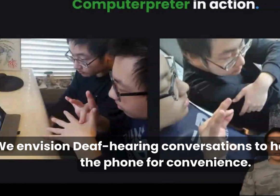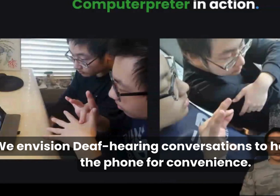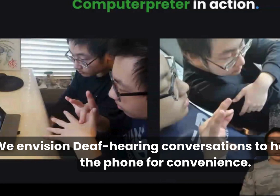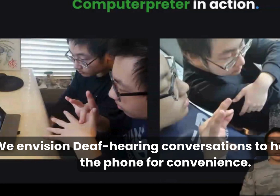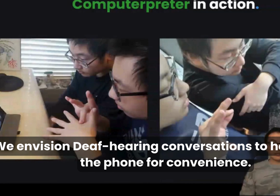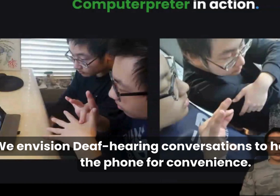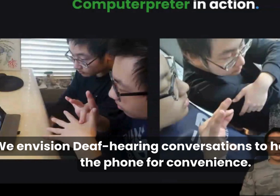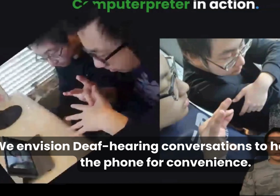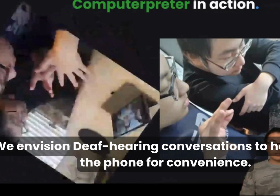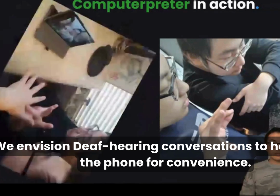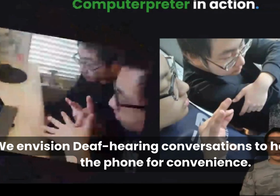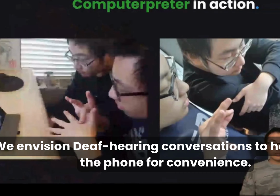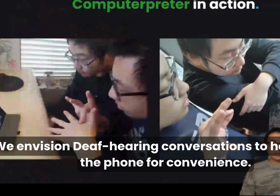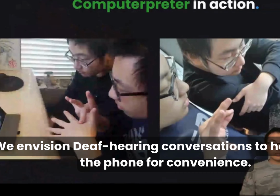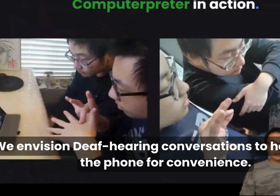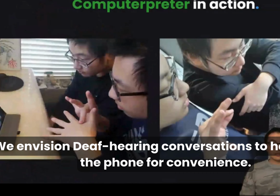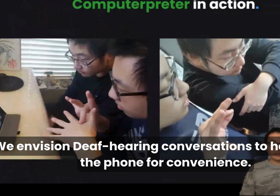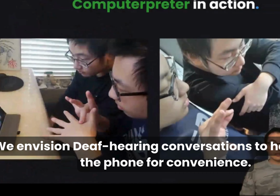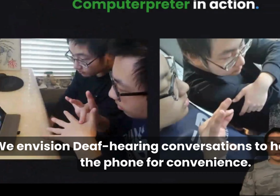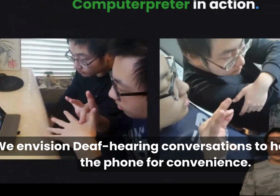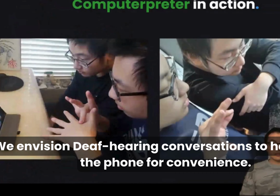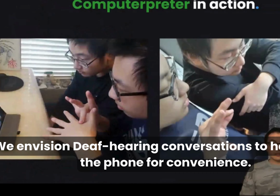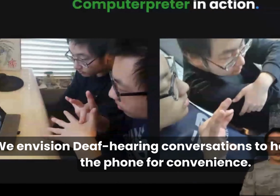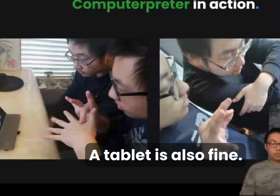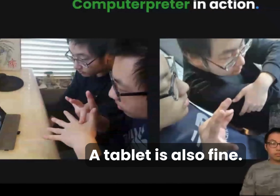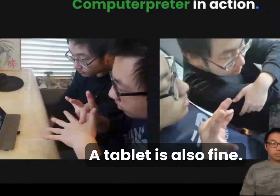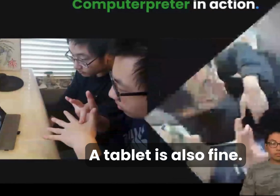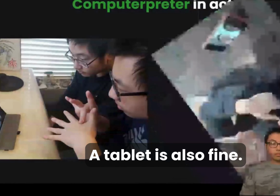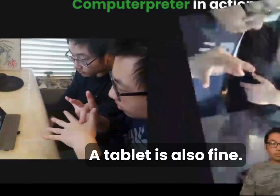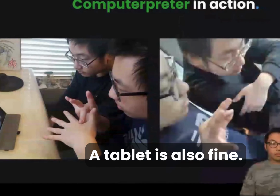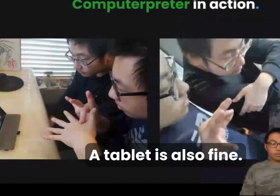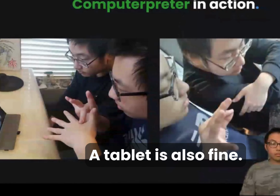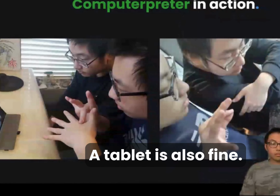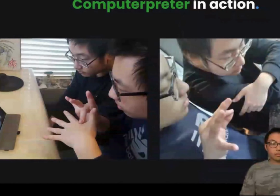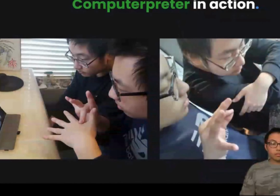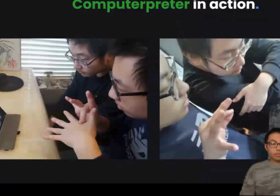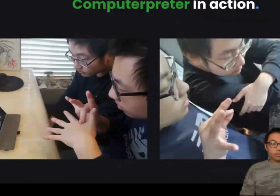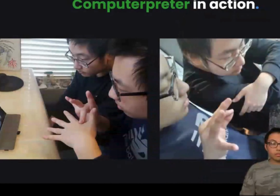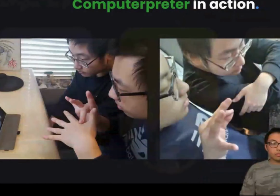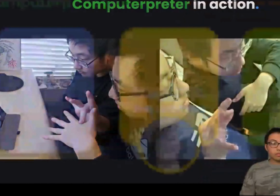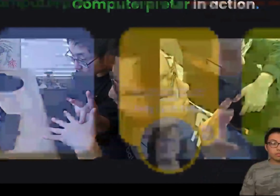We envision deaf-hearing conversations to happen on the phone, for convenience. A tablet is also fine.